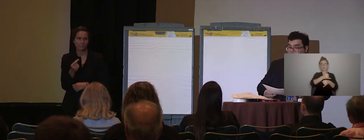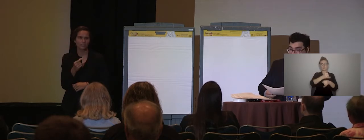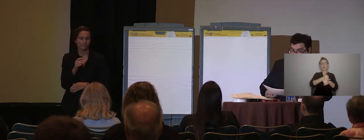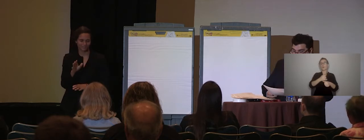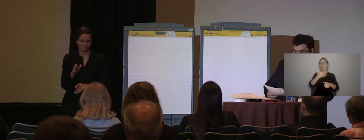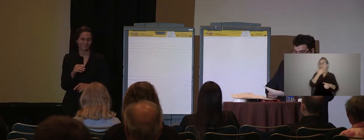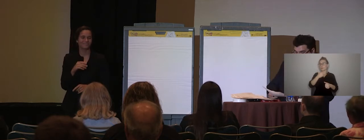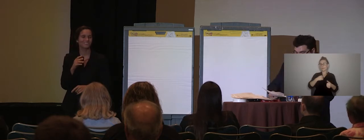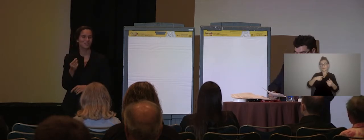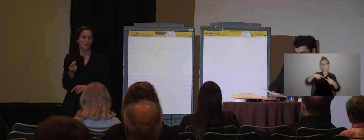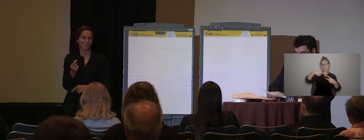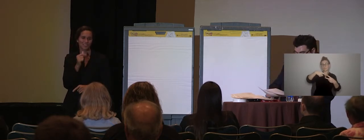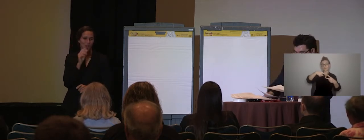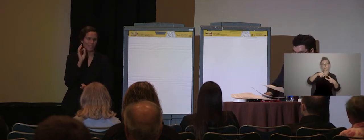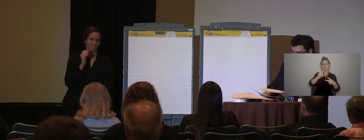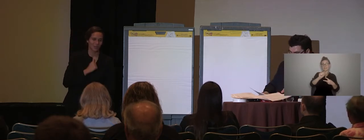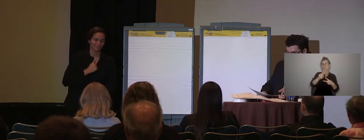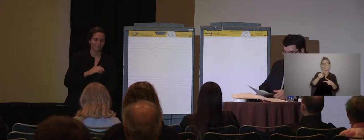jail.